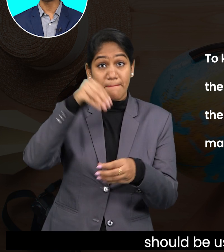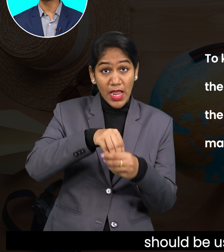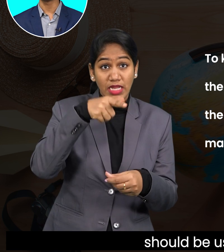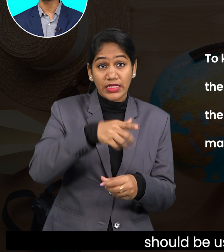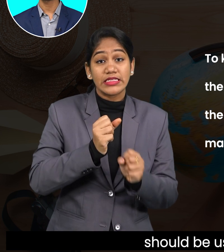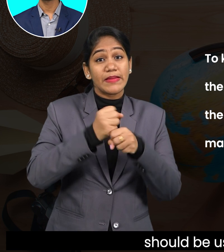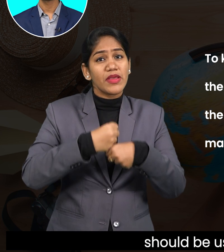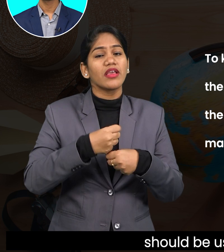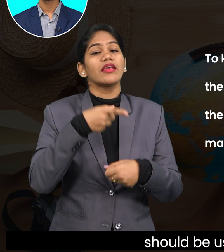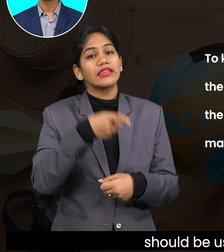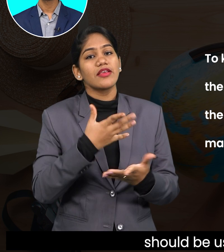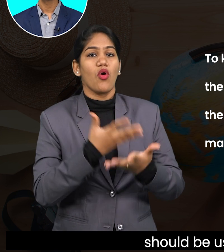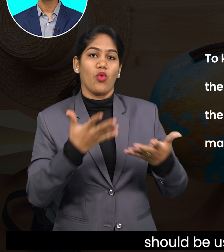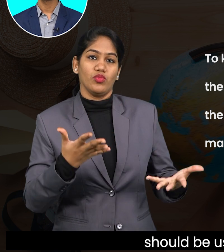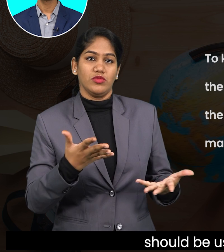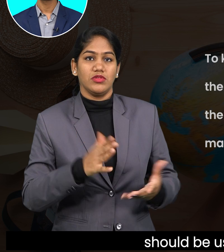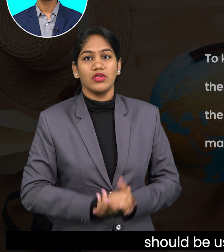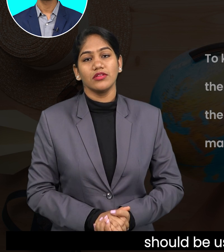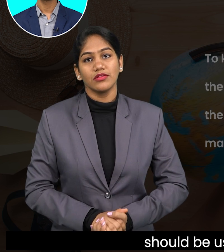for making an object.